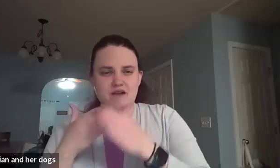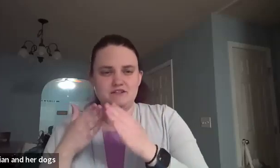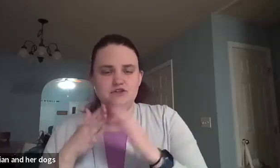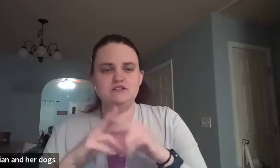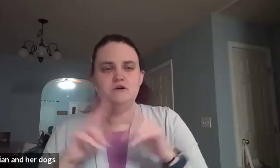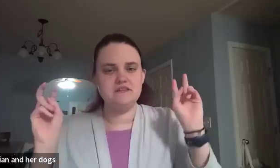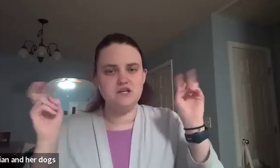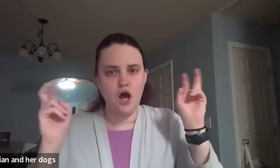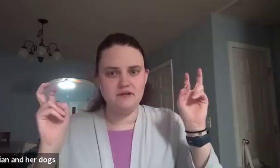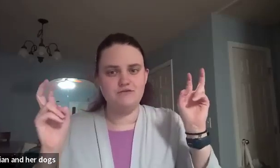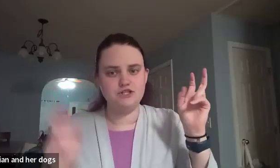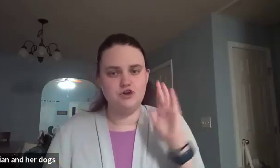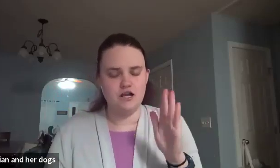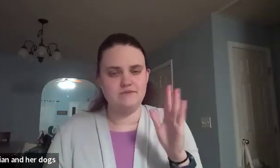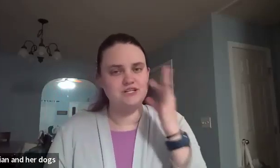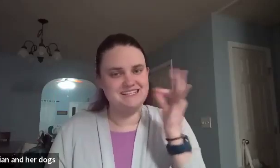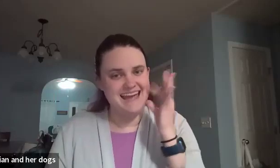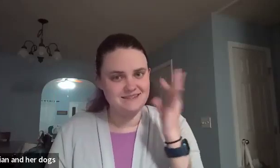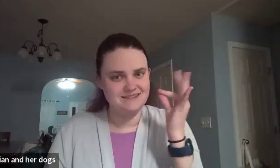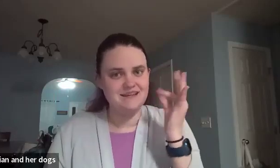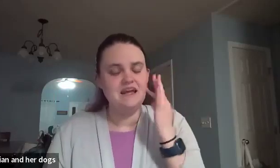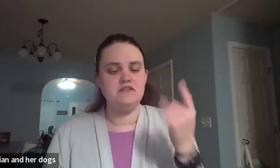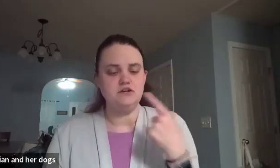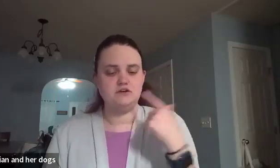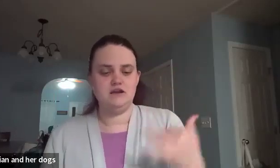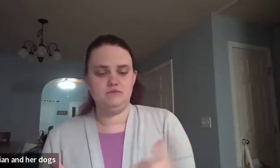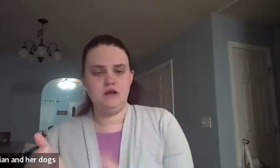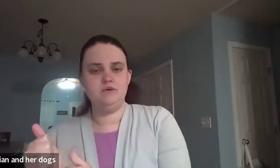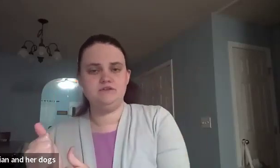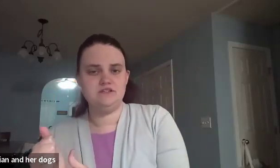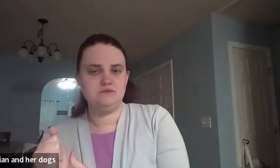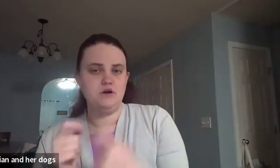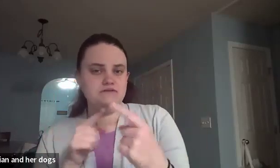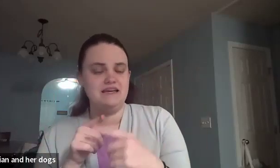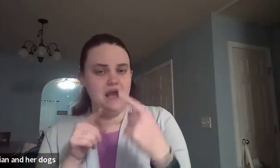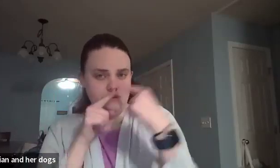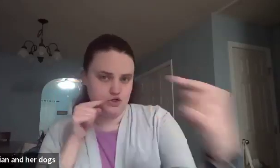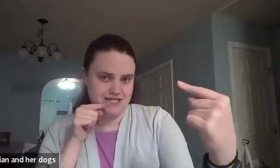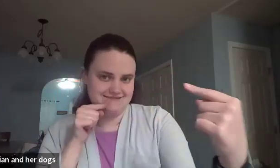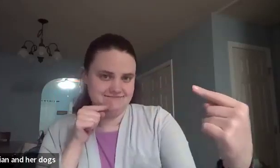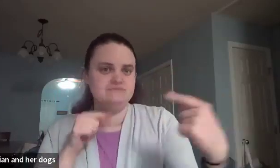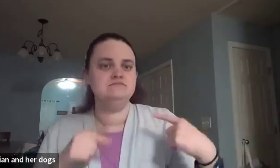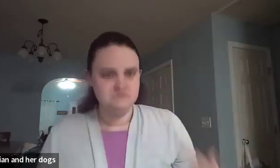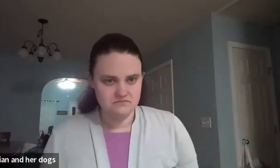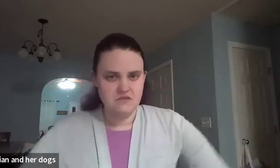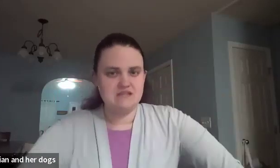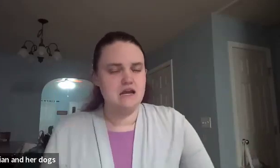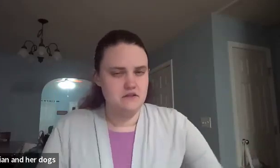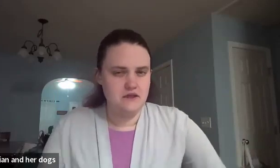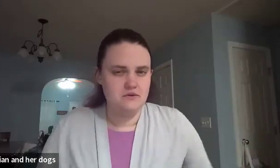with that. So you still have the topic of what you're talking about, which is cats. And then you're kind of coming with the support of saying, I'm allergic. That's kind of the thing